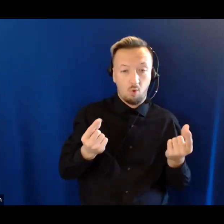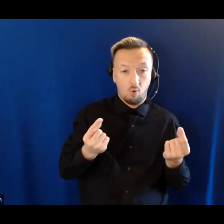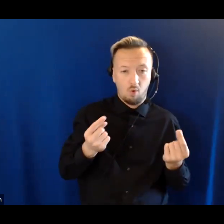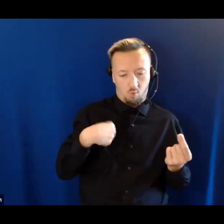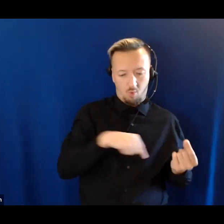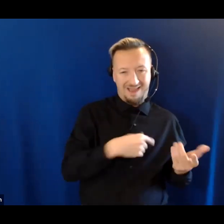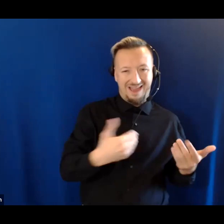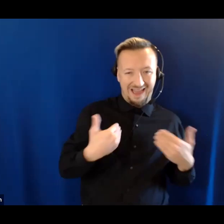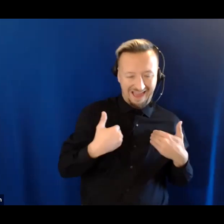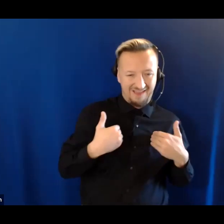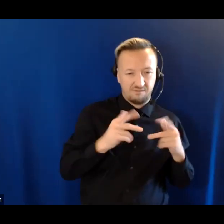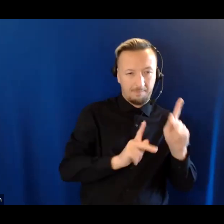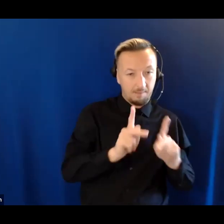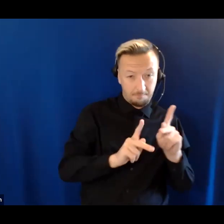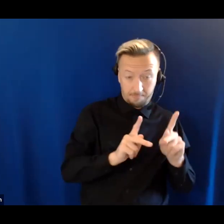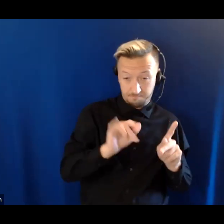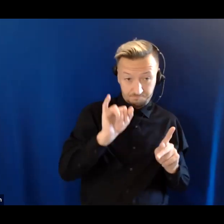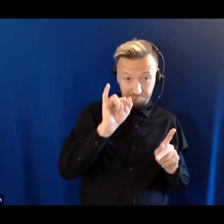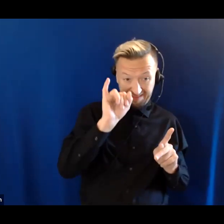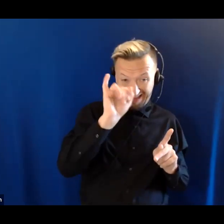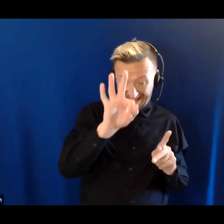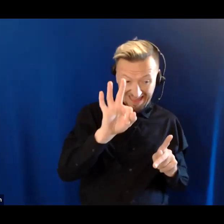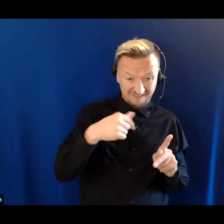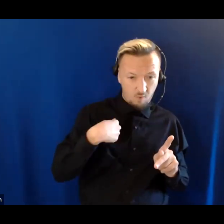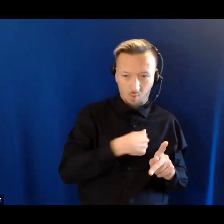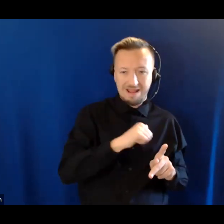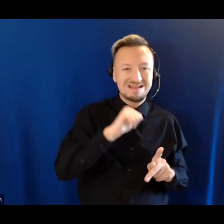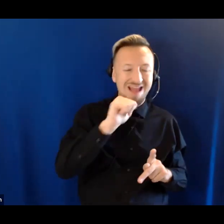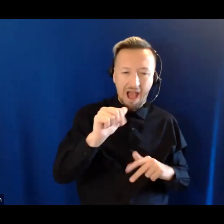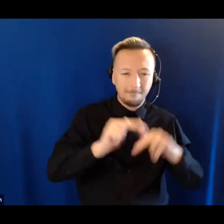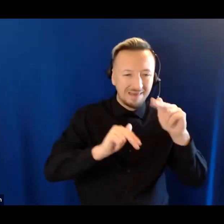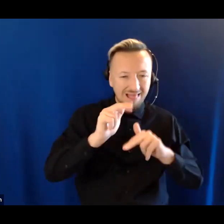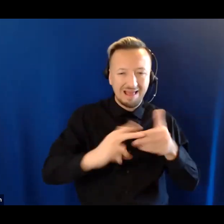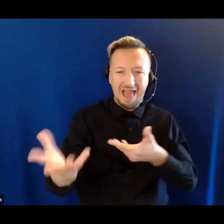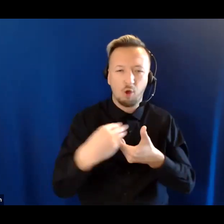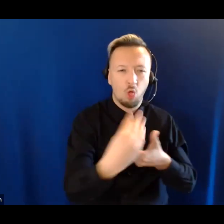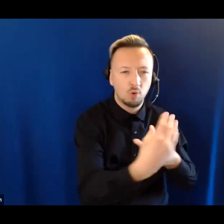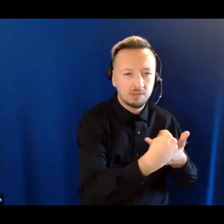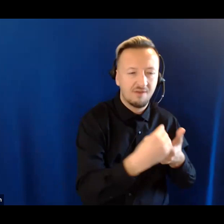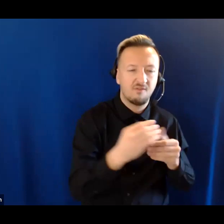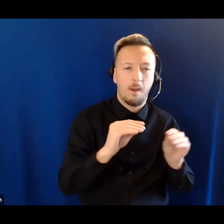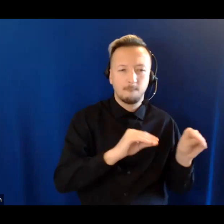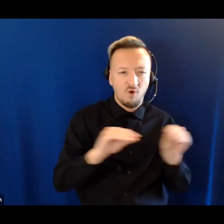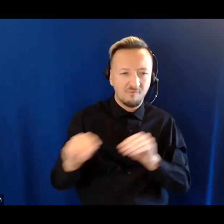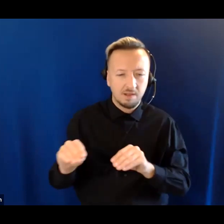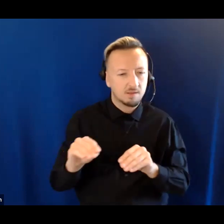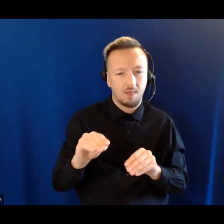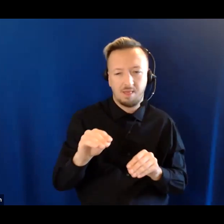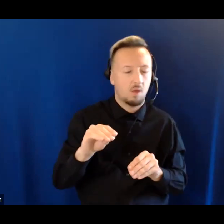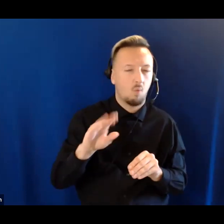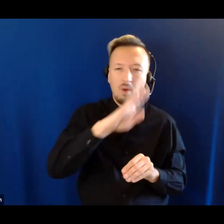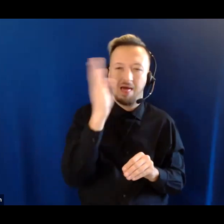and if we're not building inclusive movements that are sustainable, then we are never going to get free. This will only get